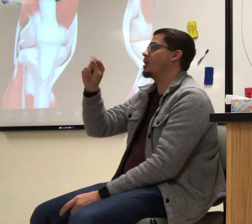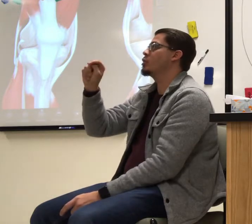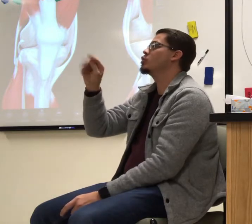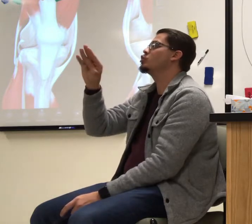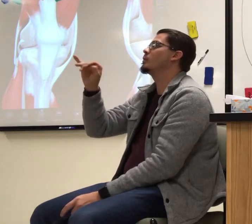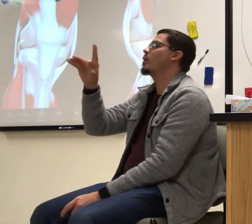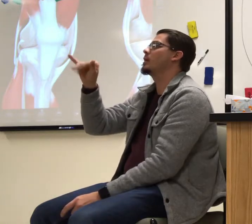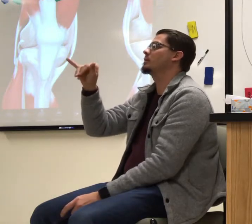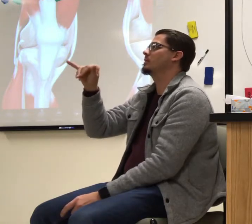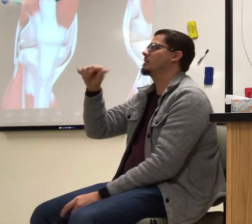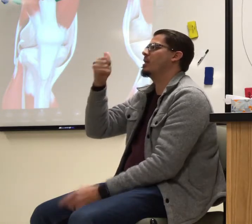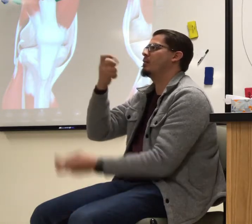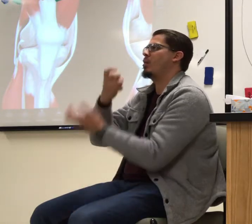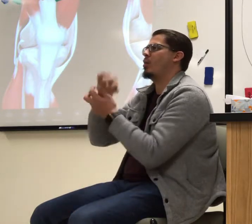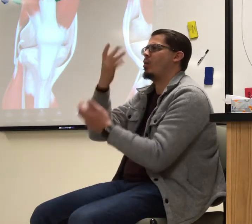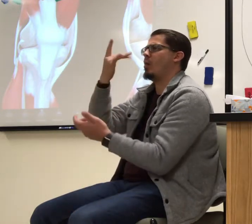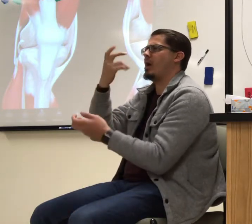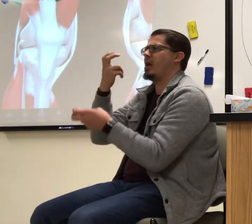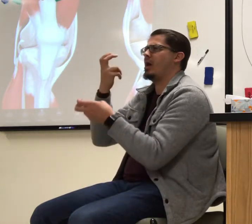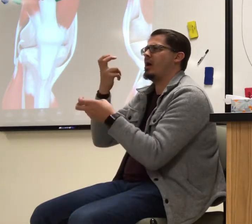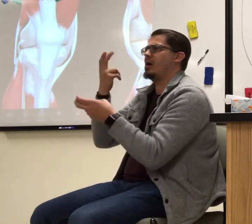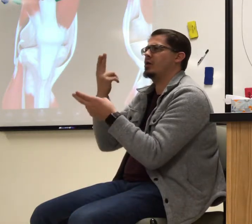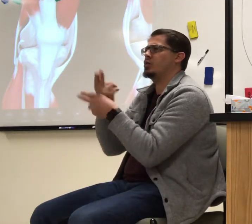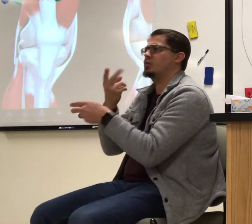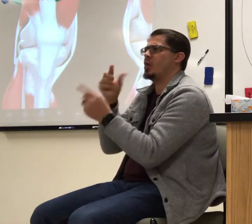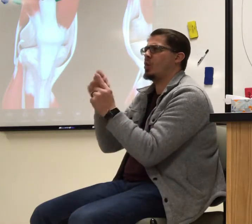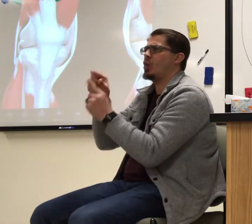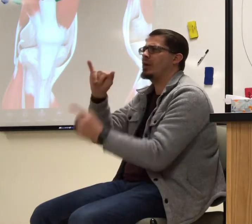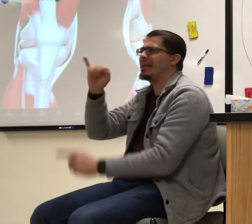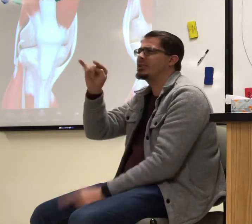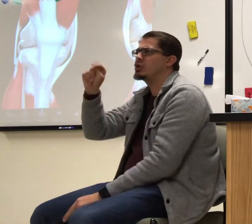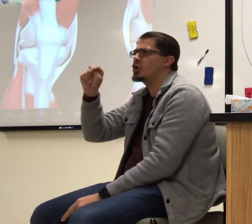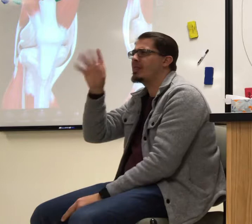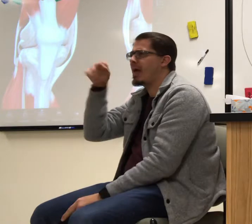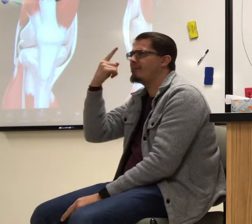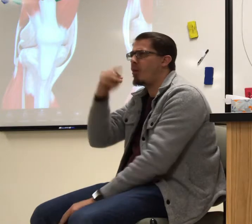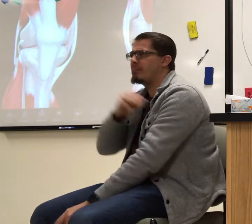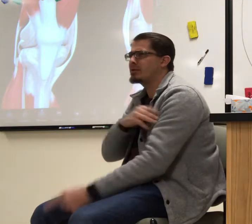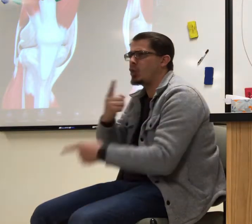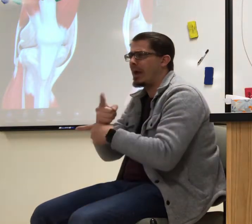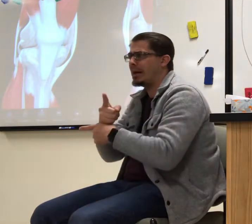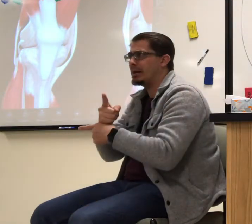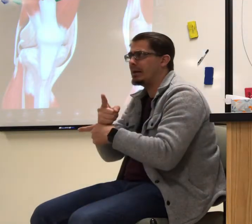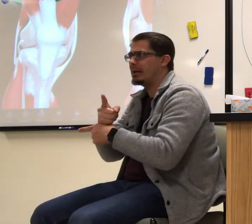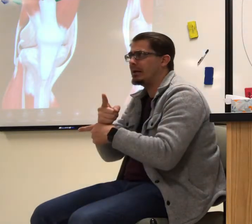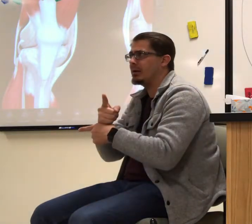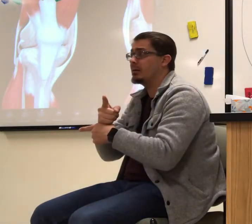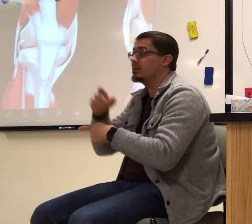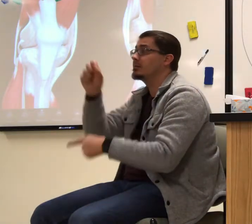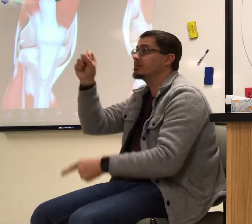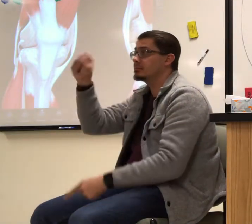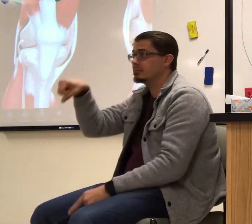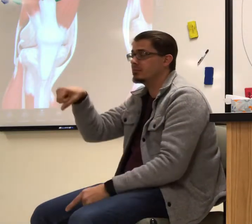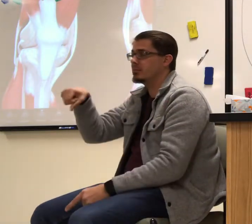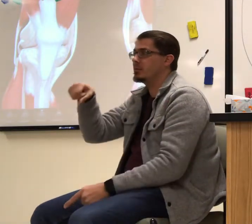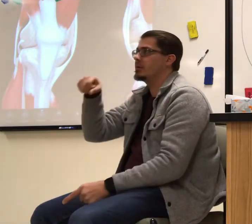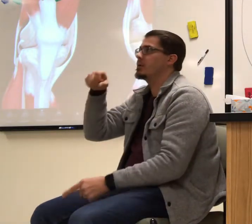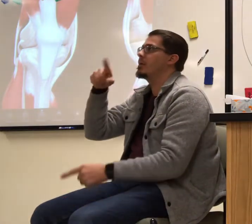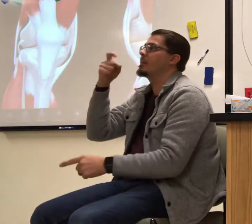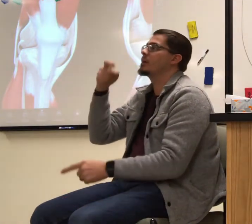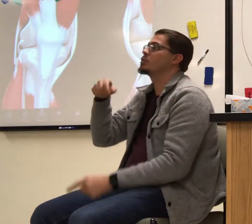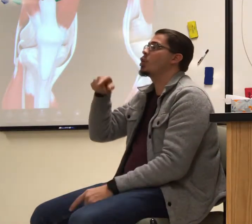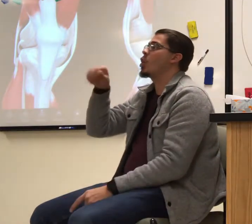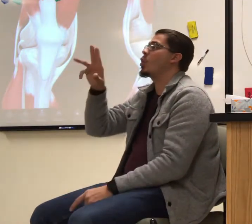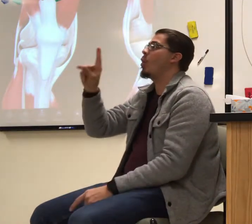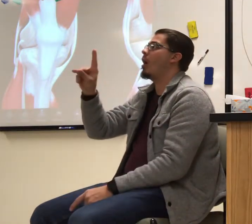It's another bone. So why did I use the word inserts? Don't you use that for muscles? Yes, you do. Because the